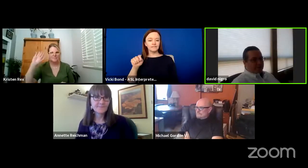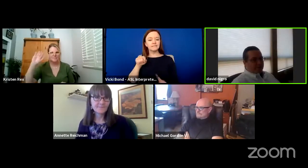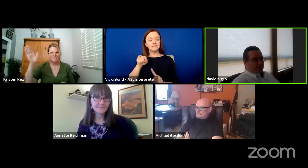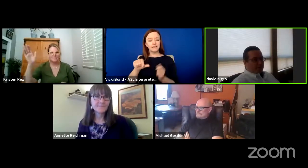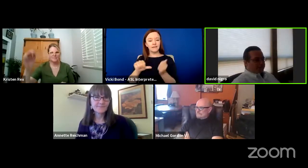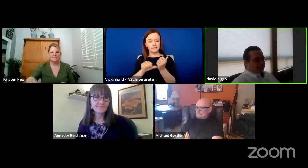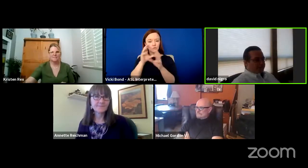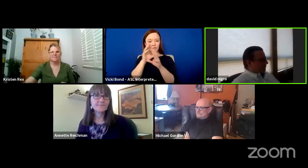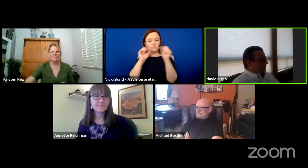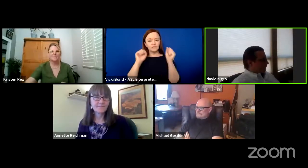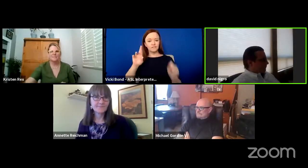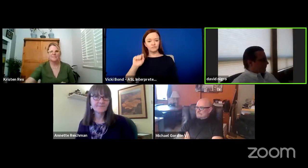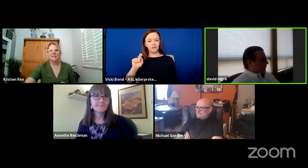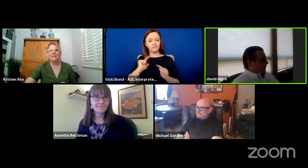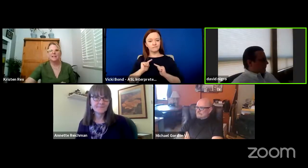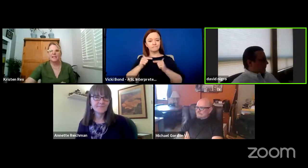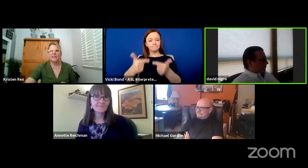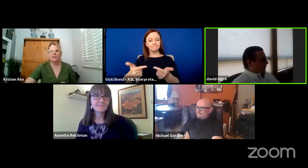now have the floor.